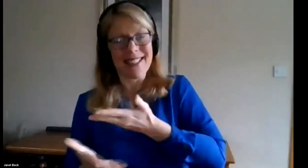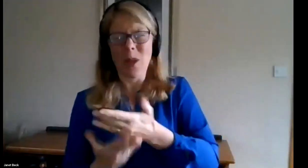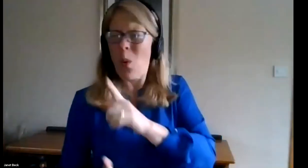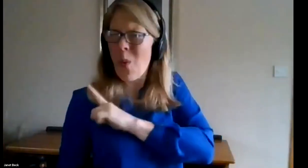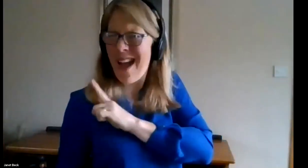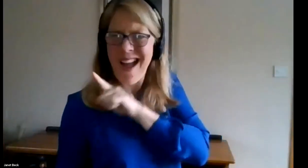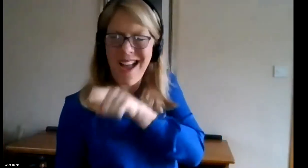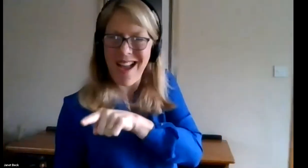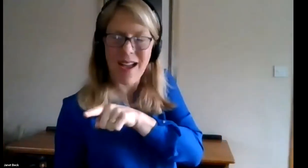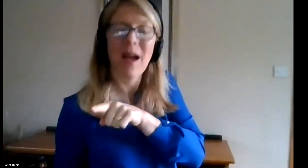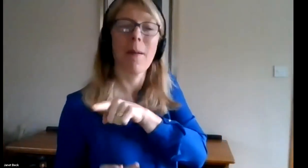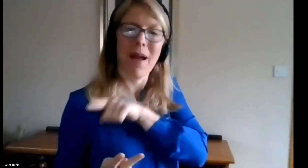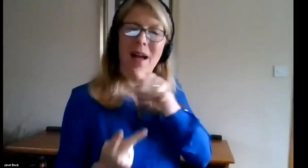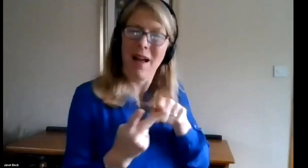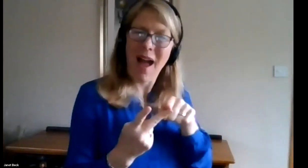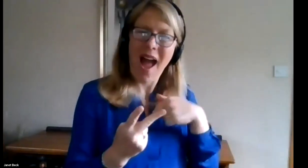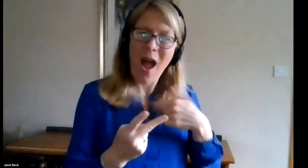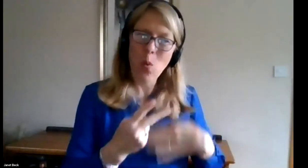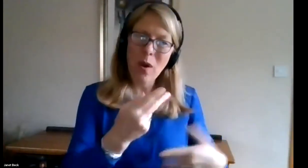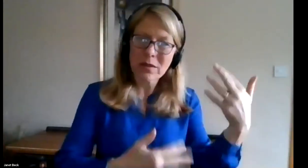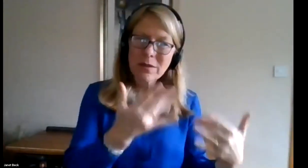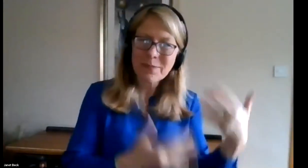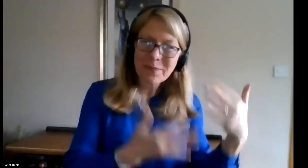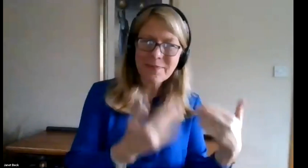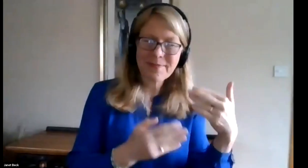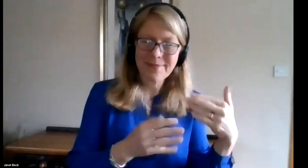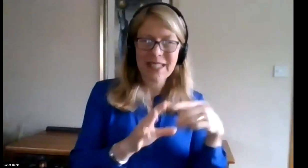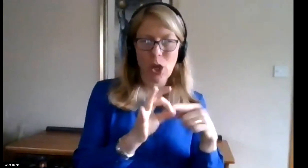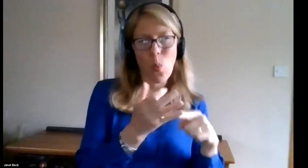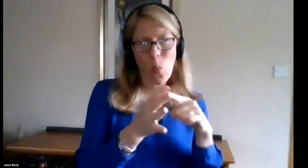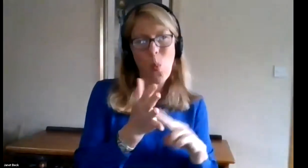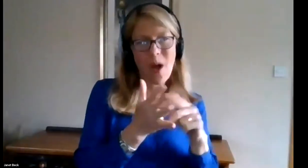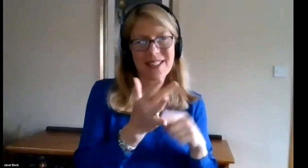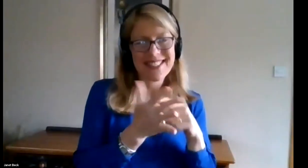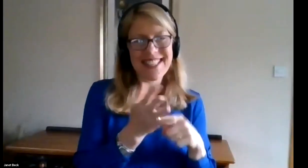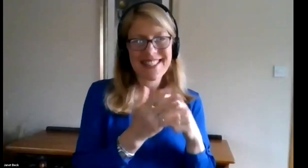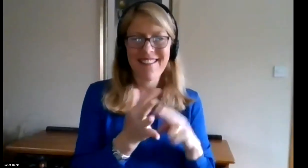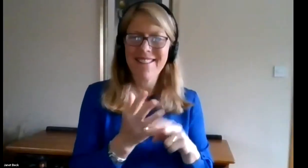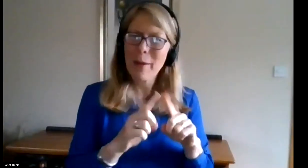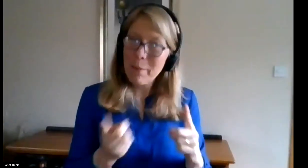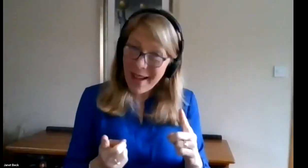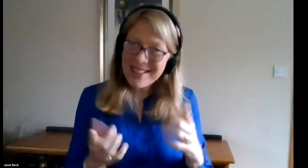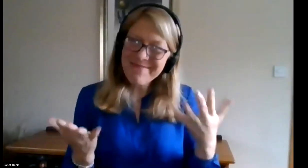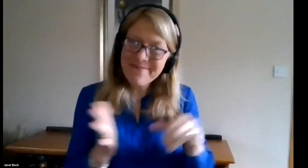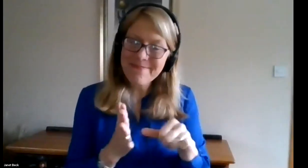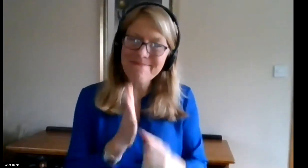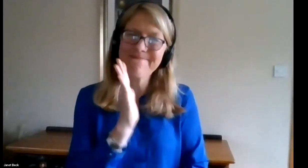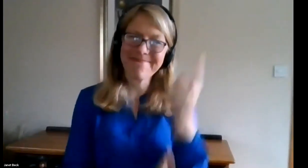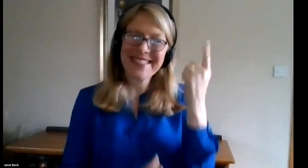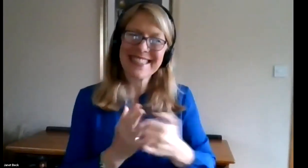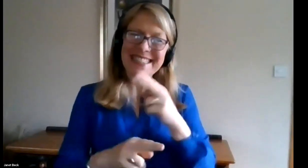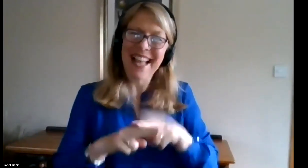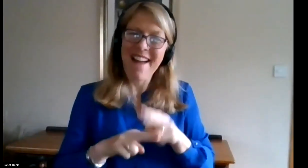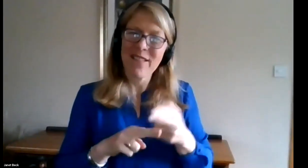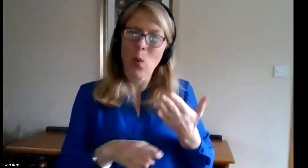I did want to balance it out with that quantitative. However, since staff were working at home, they couldn't go around the gallery and do a count on the wall per